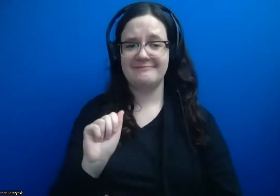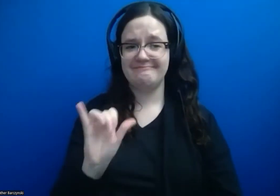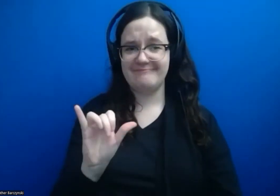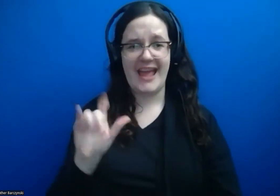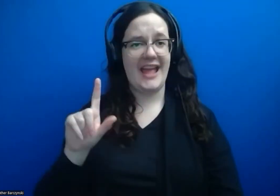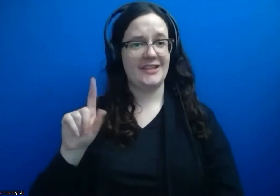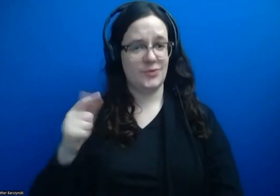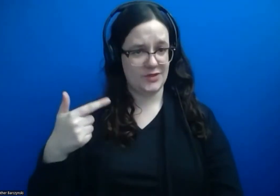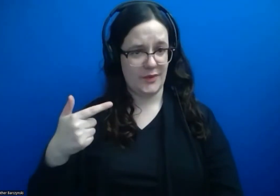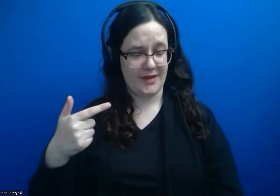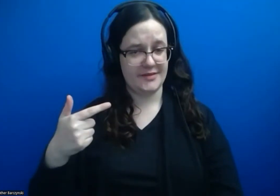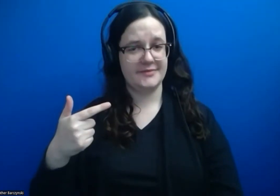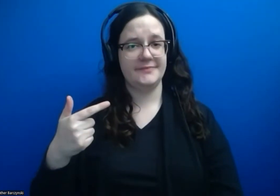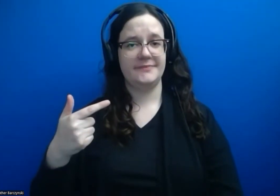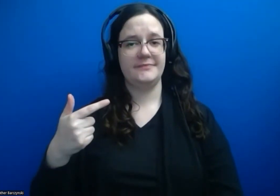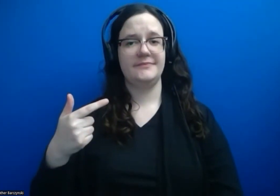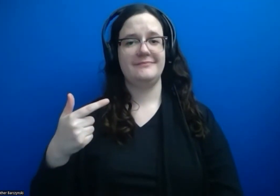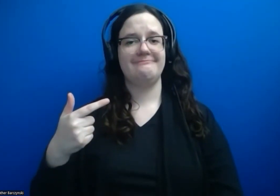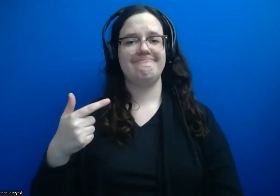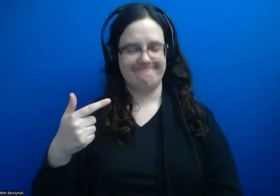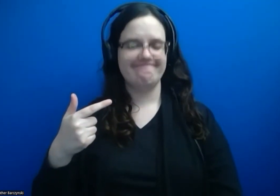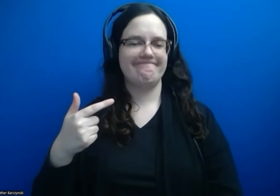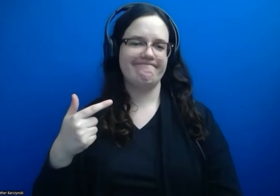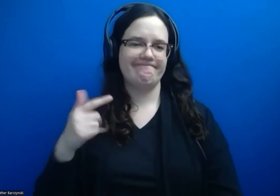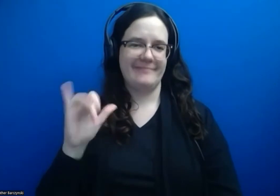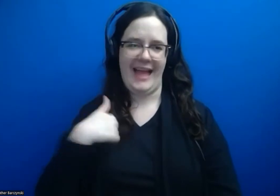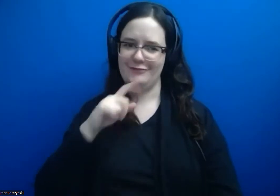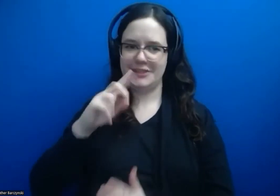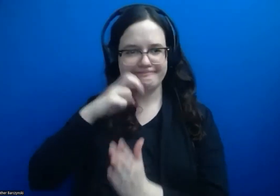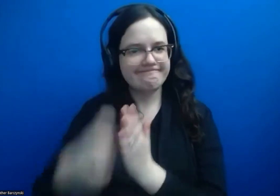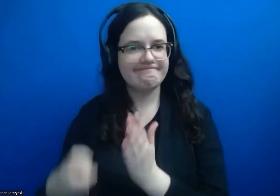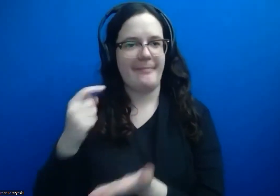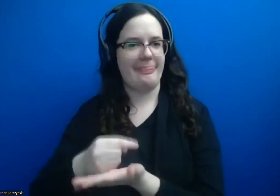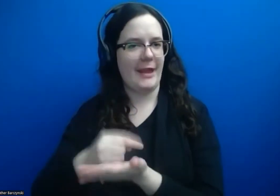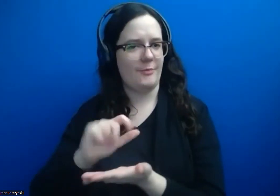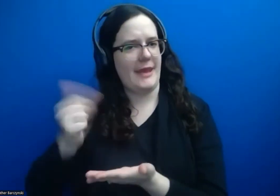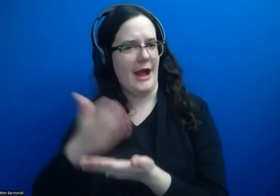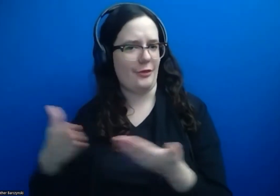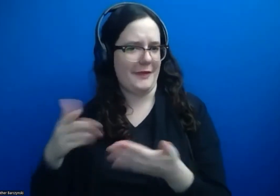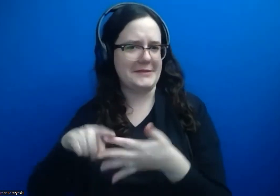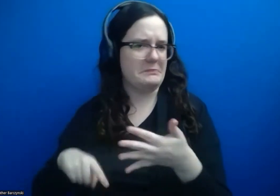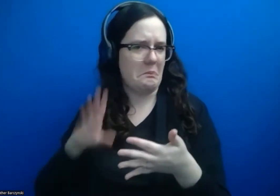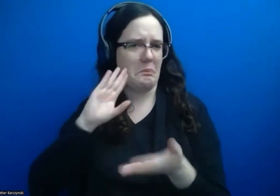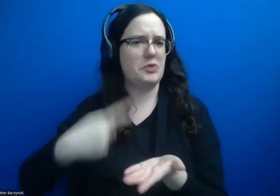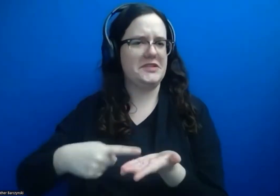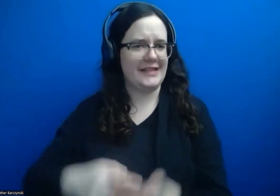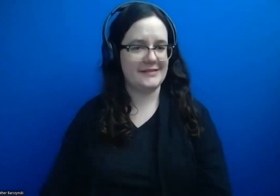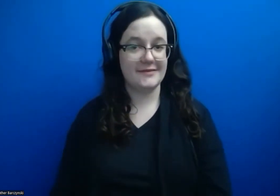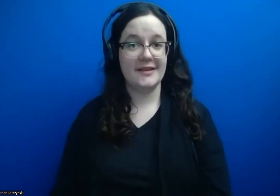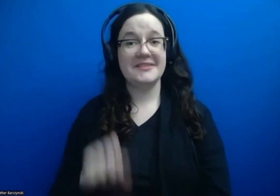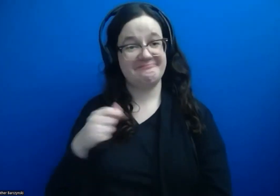2021, that's when I really dove into therapy and a lot of other things that we'll talk about. But yeah, I've been bet free